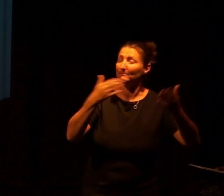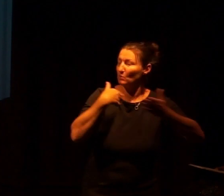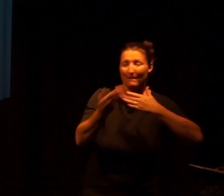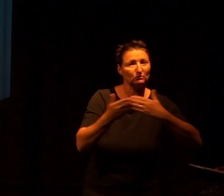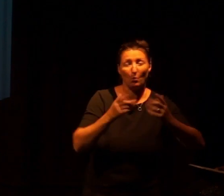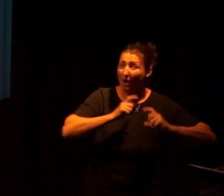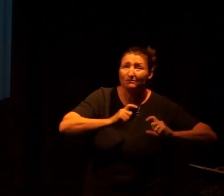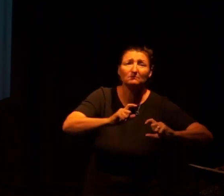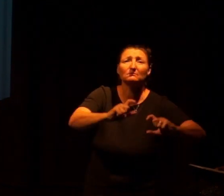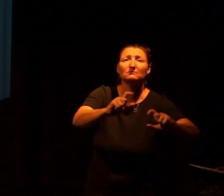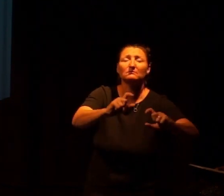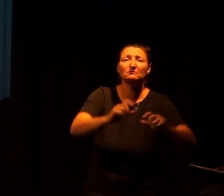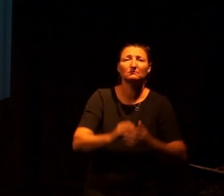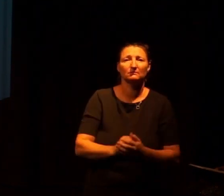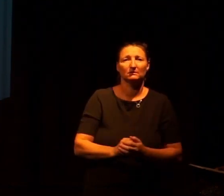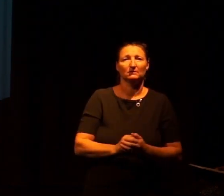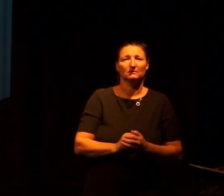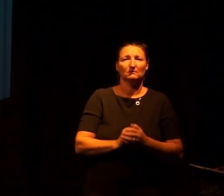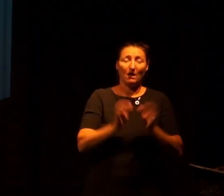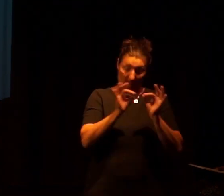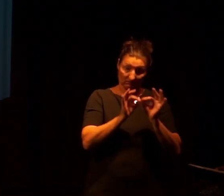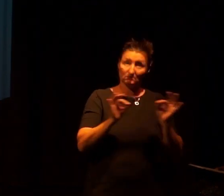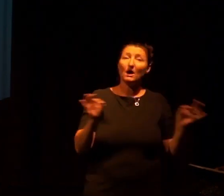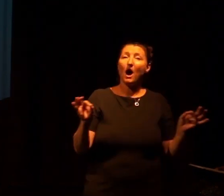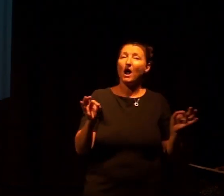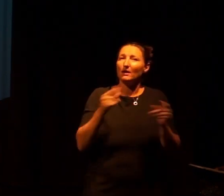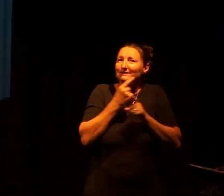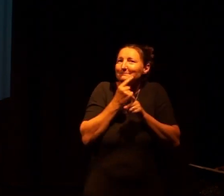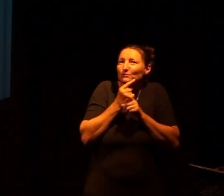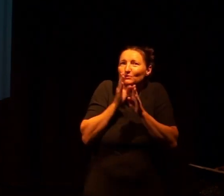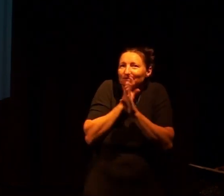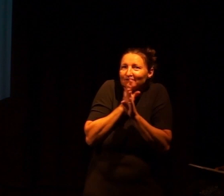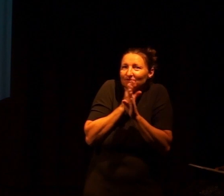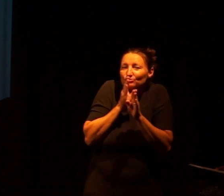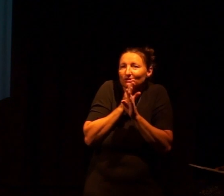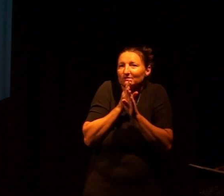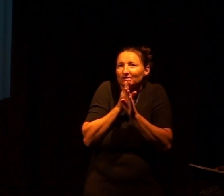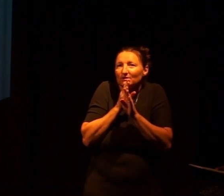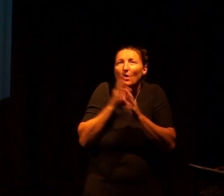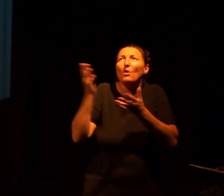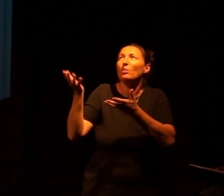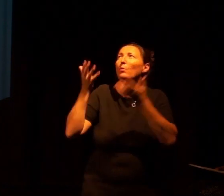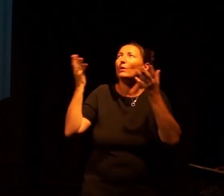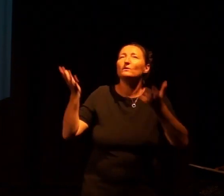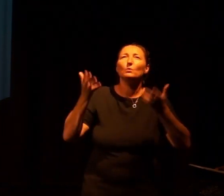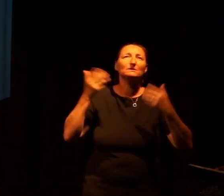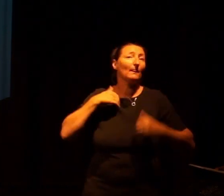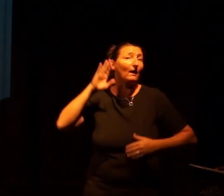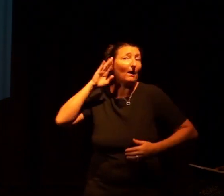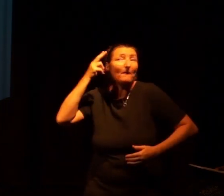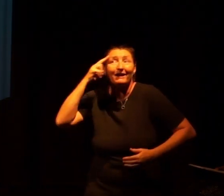matter what. The silence speaks to you in secret, the wind whistling your